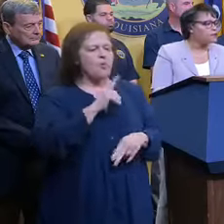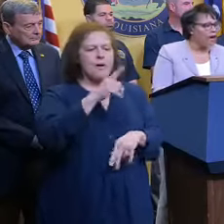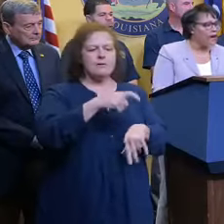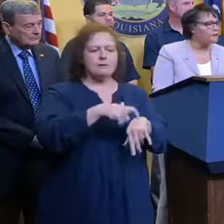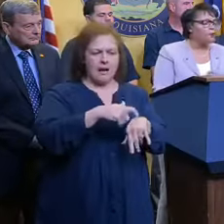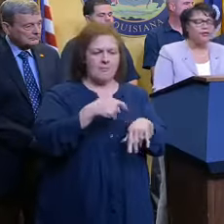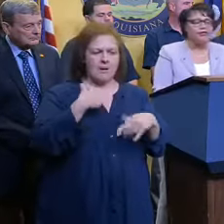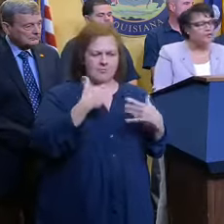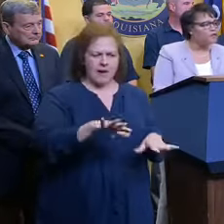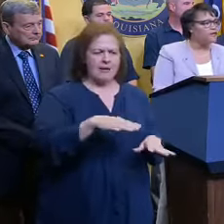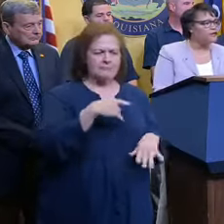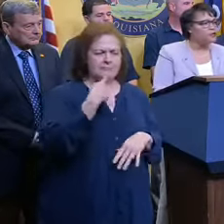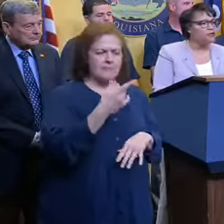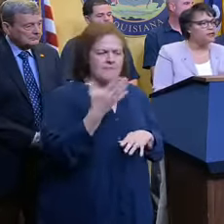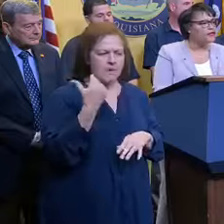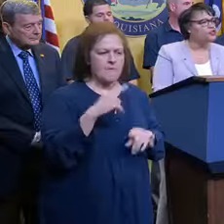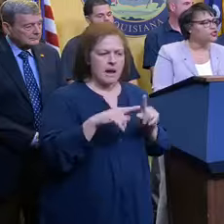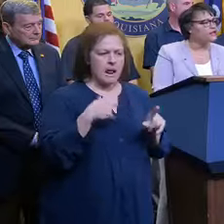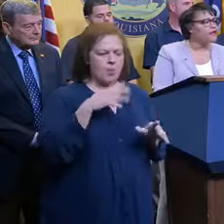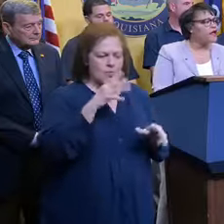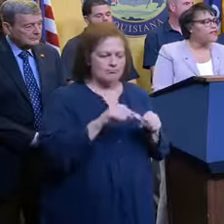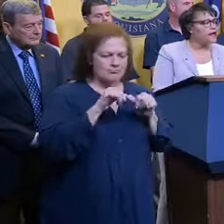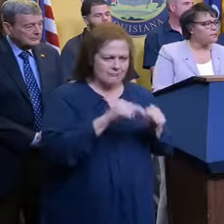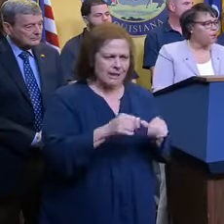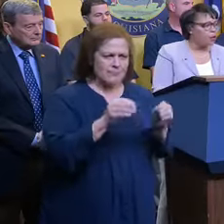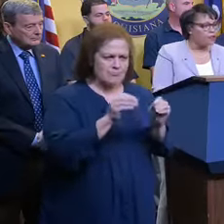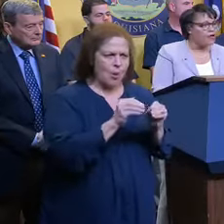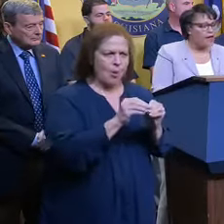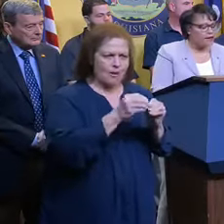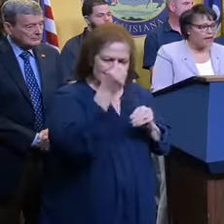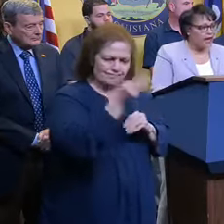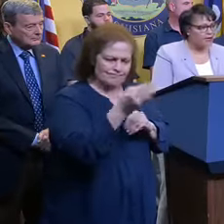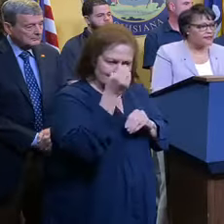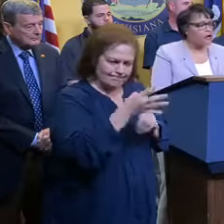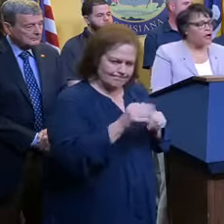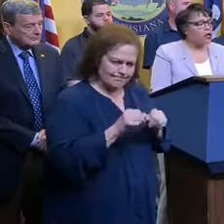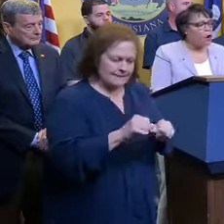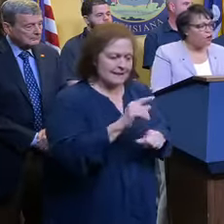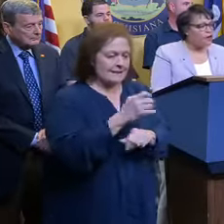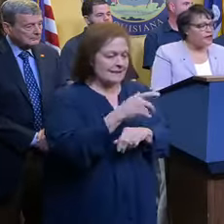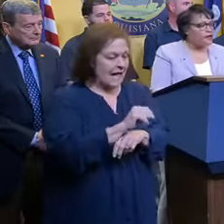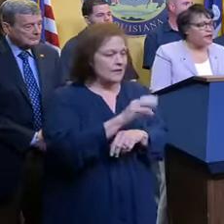multiple times. We'll continue to give it to you because it's just that important. Text